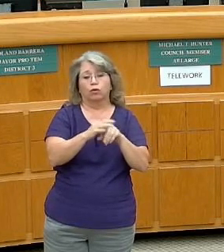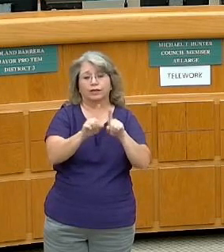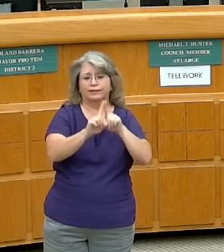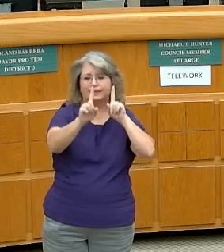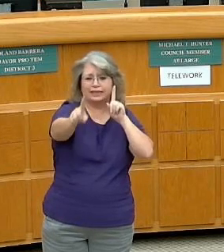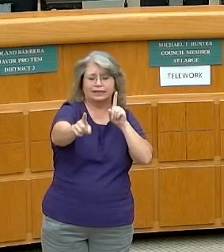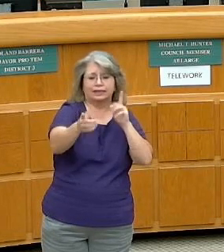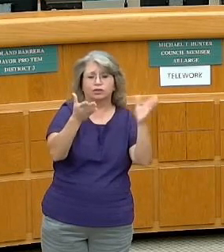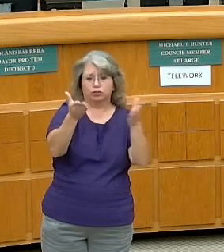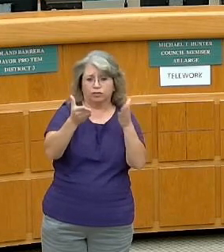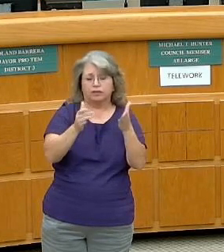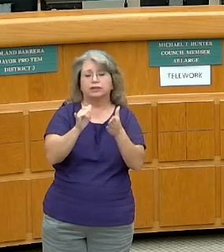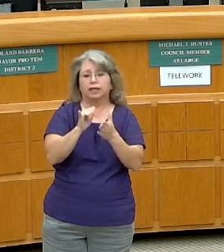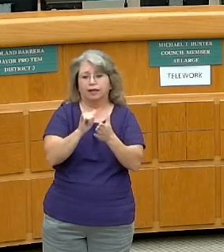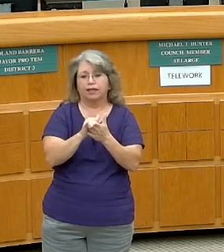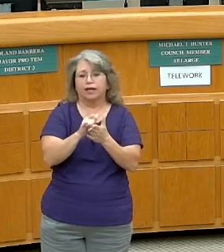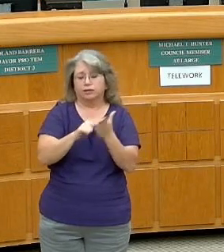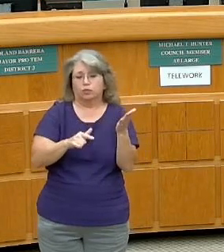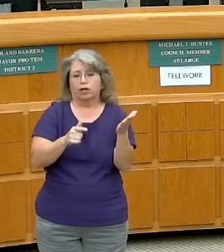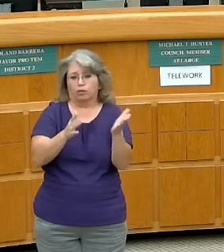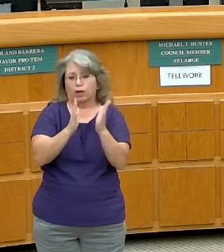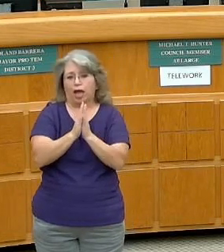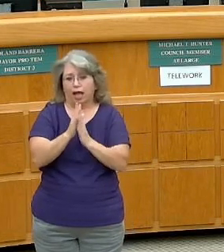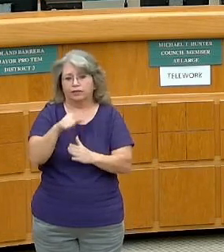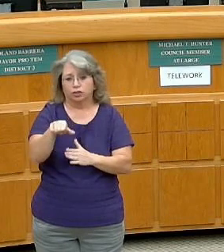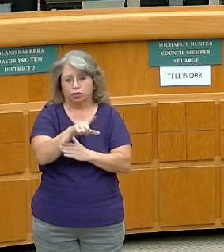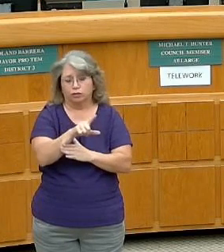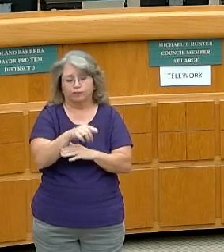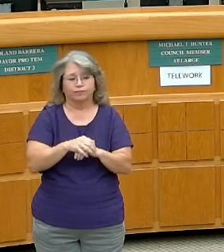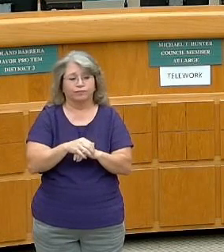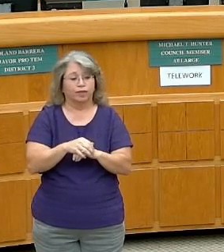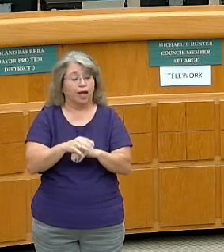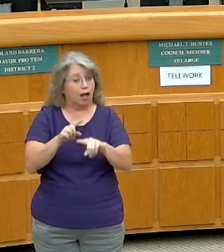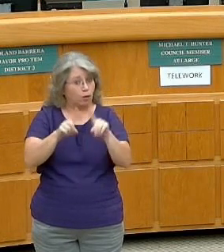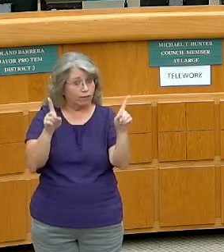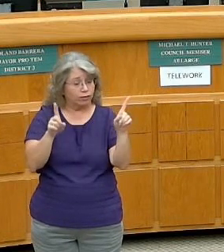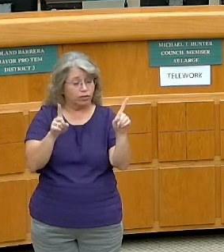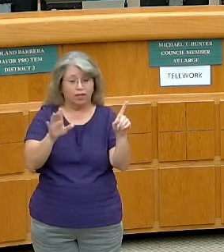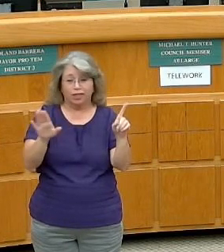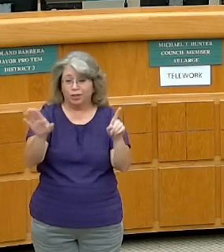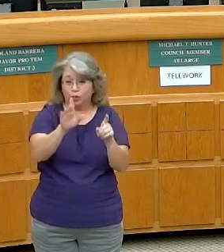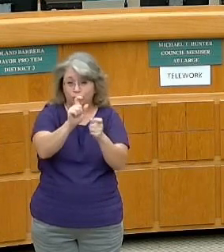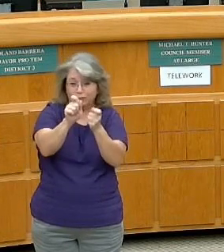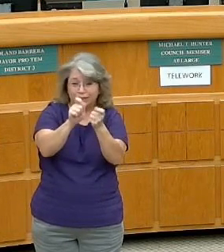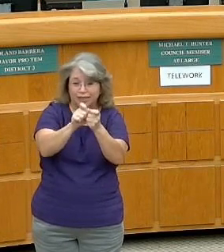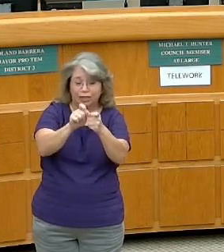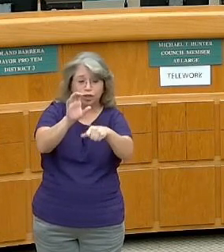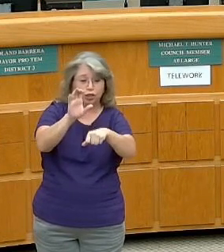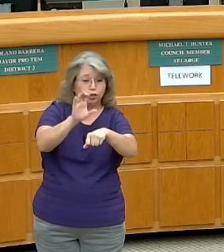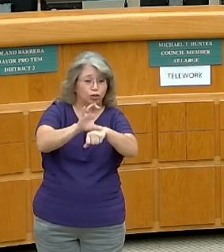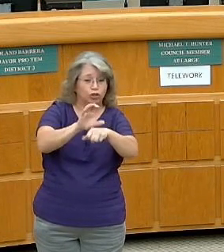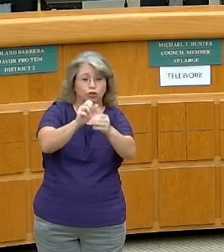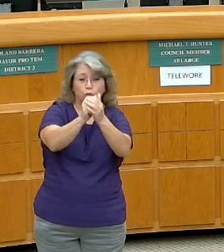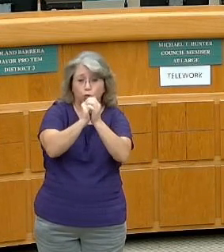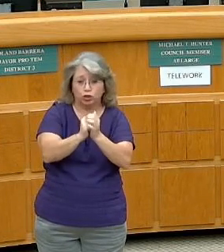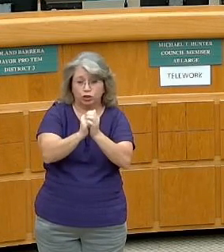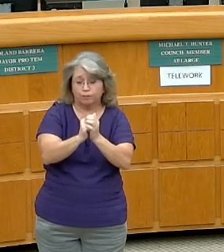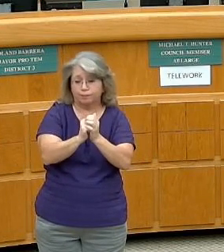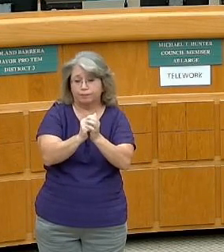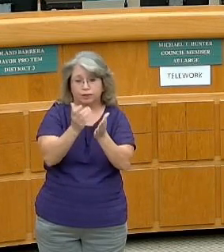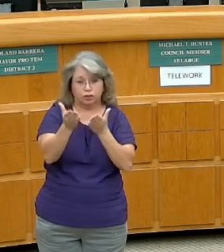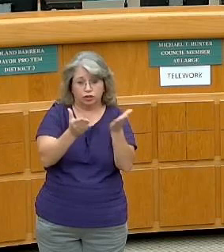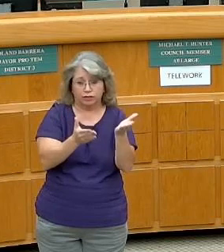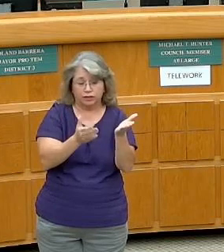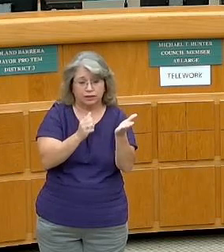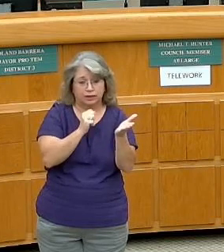we are asked to do. However, if that is not available for your particular church service or worship service,